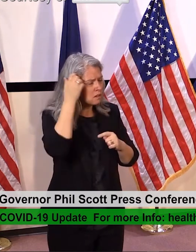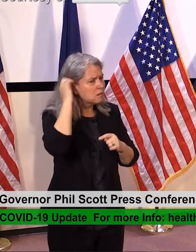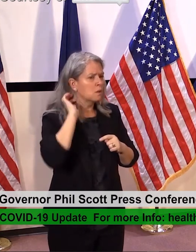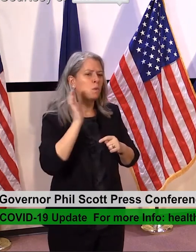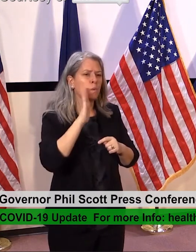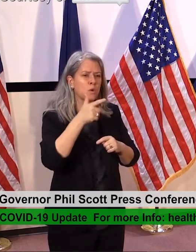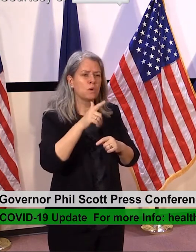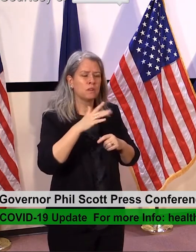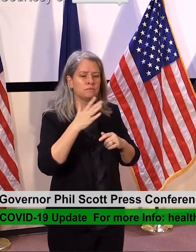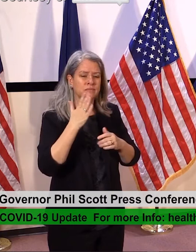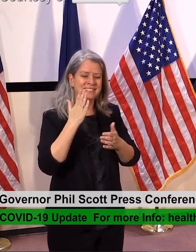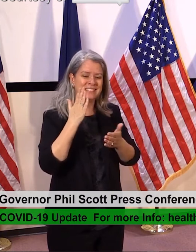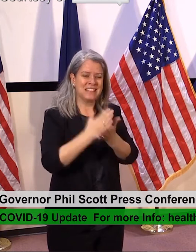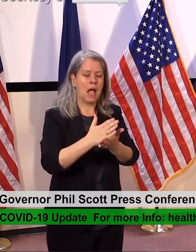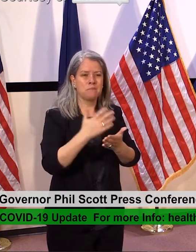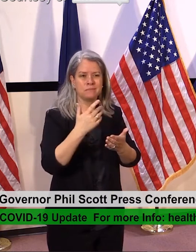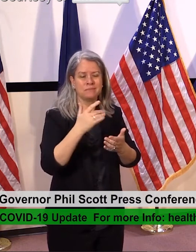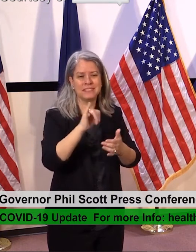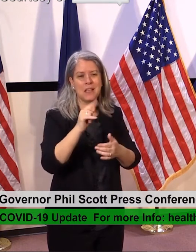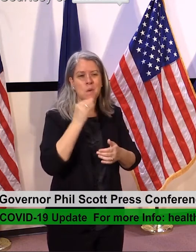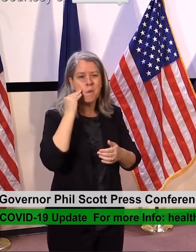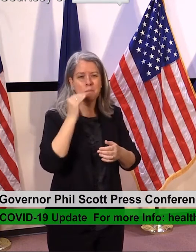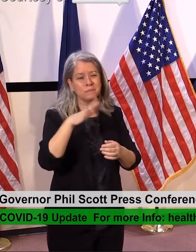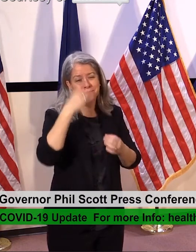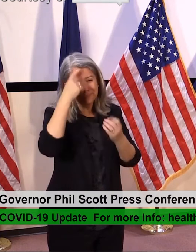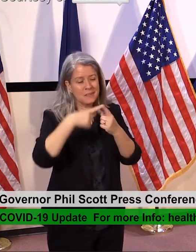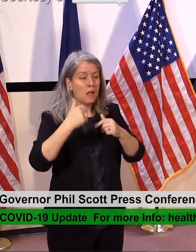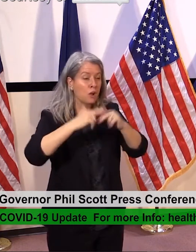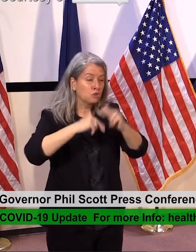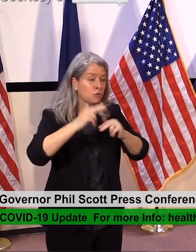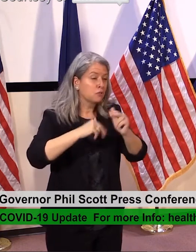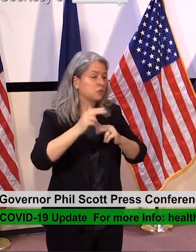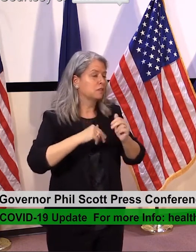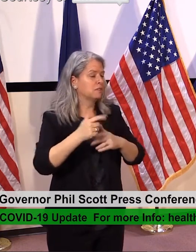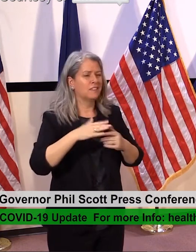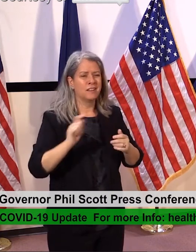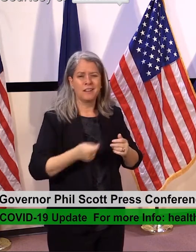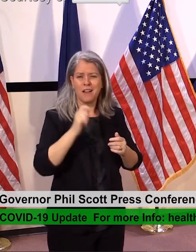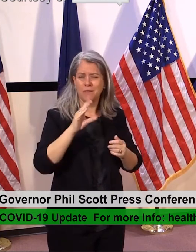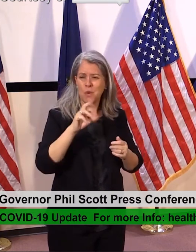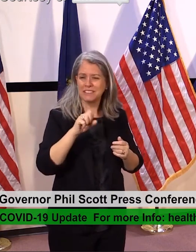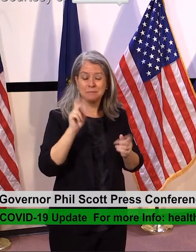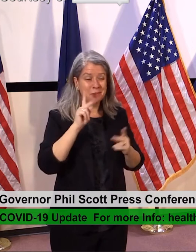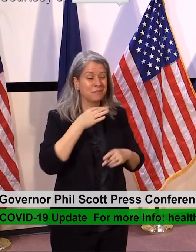order? And I'm thinking of construction, golf courses, getting a lot of comment about that, frankly.